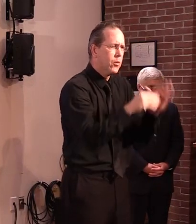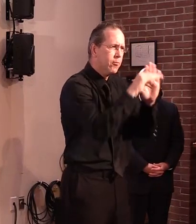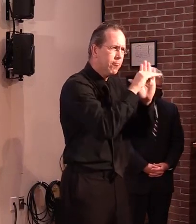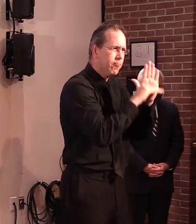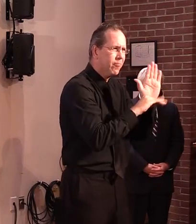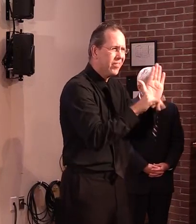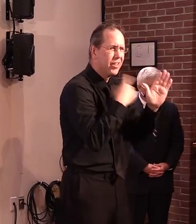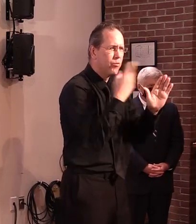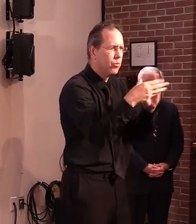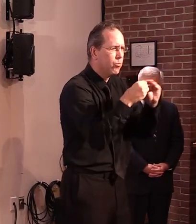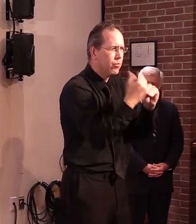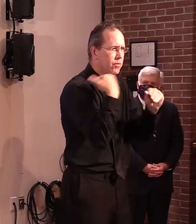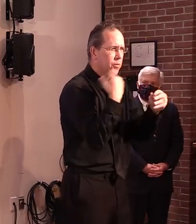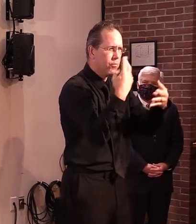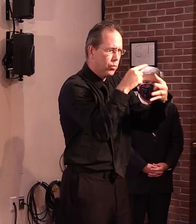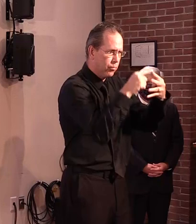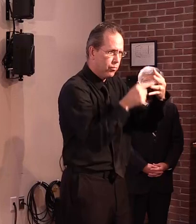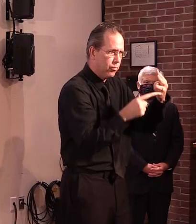doing.